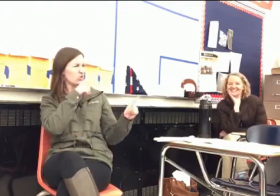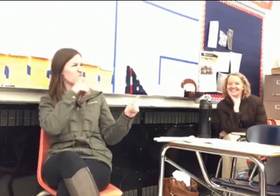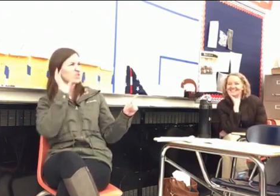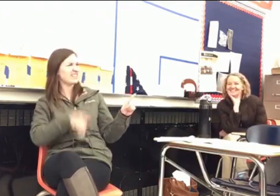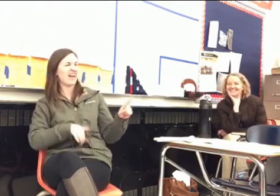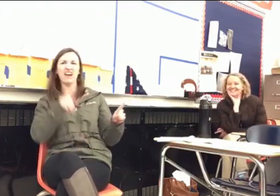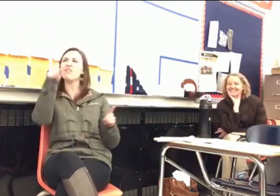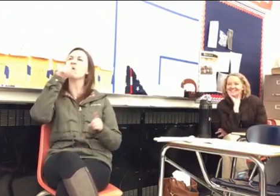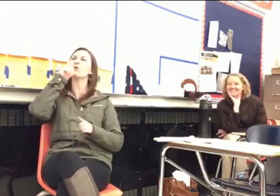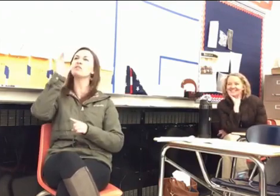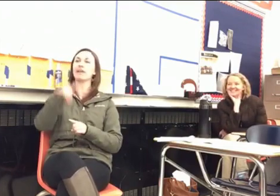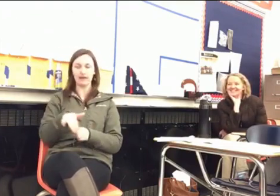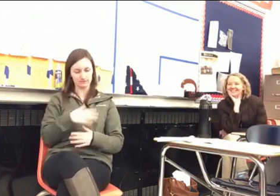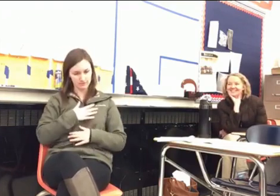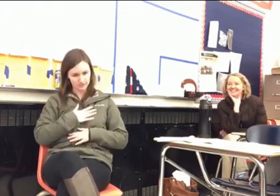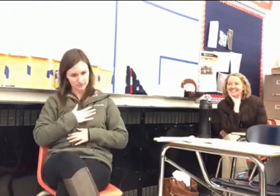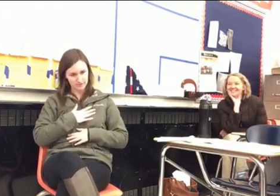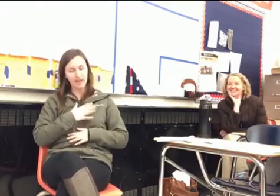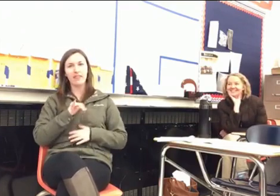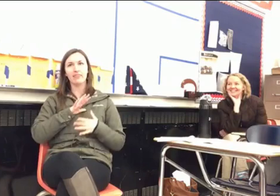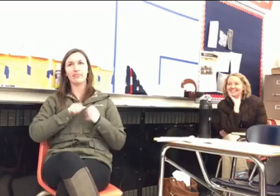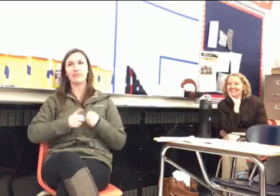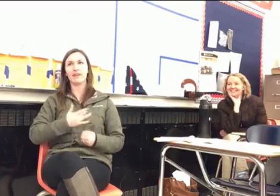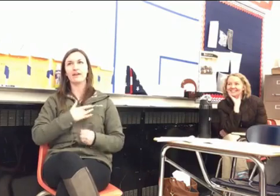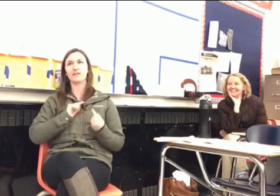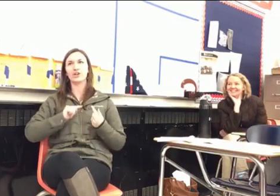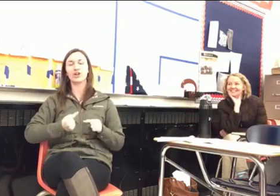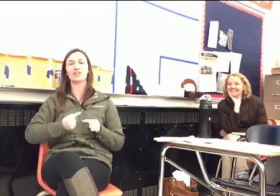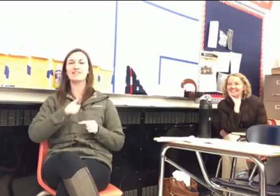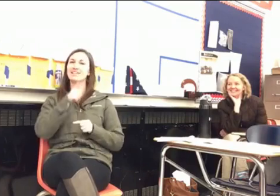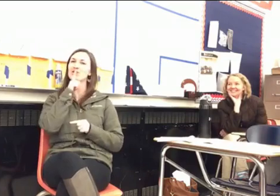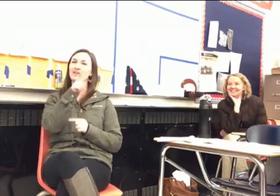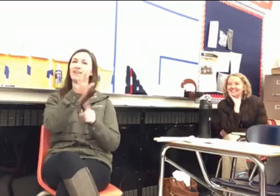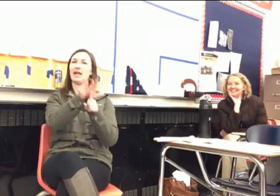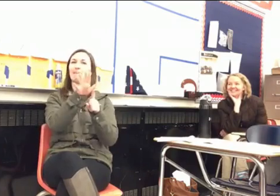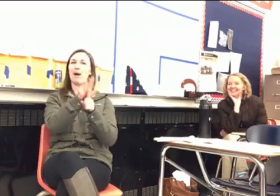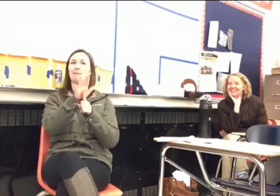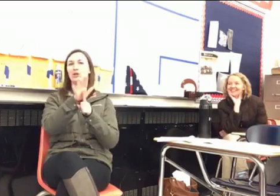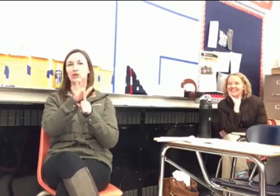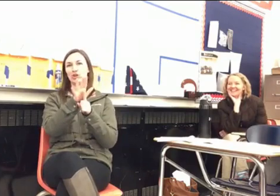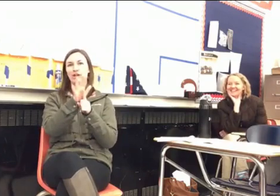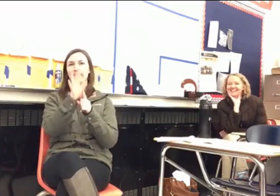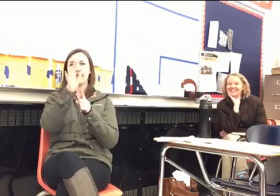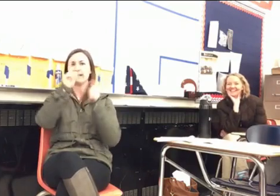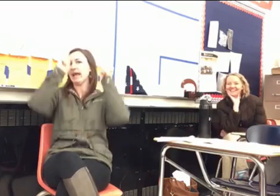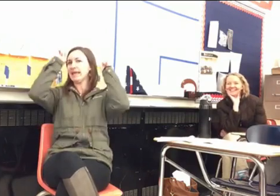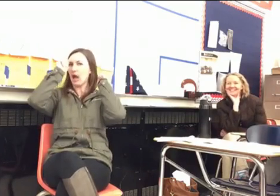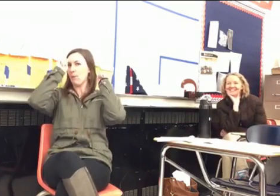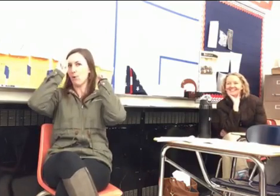cowboy movies in the 1960s. We will talk about him later. I will not show him this video. Okay.